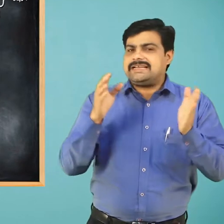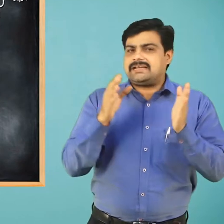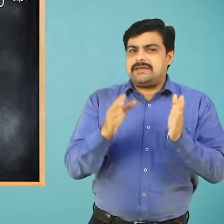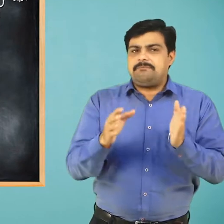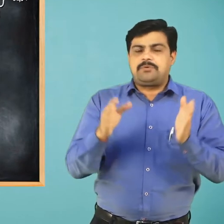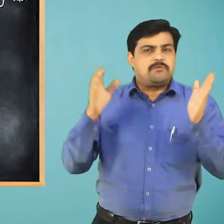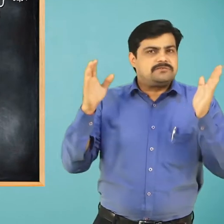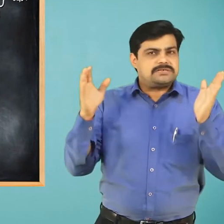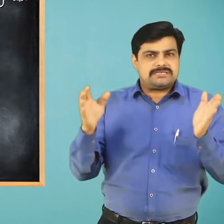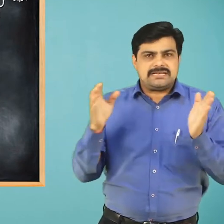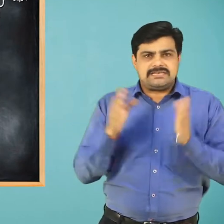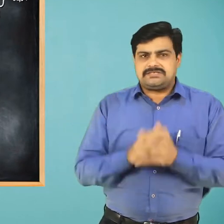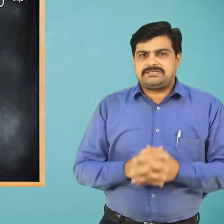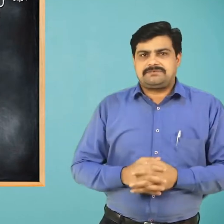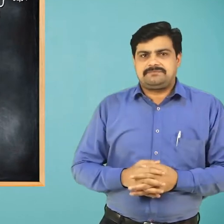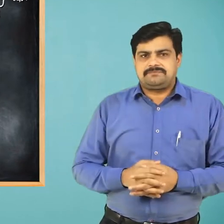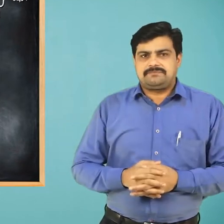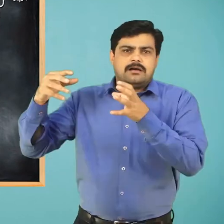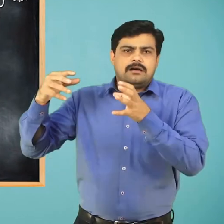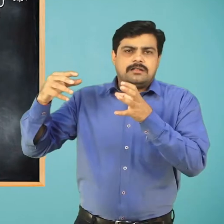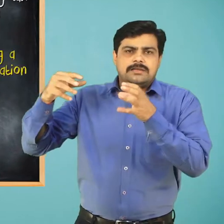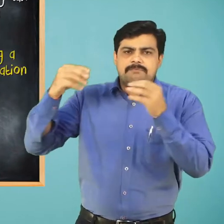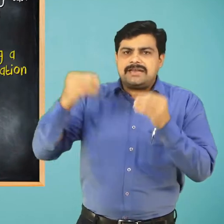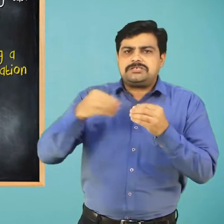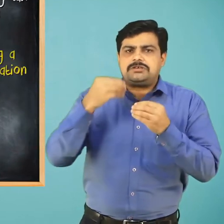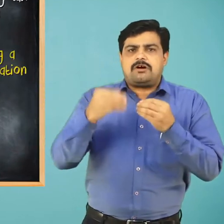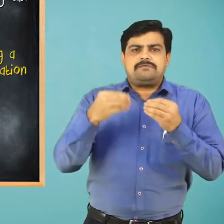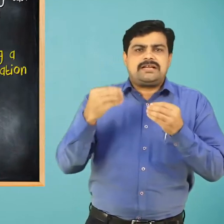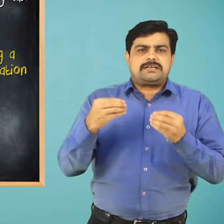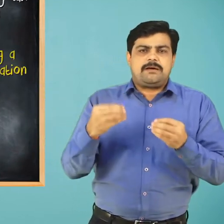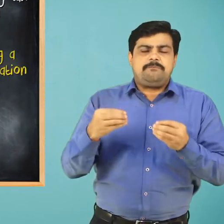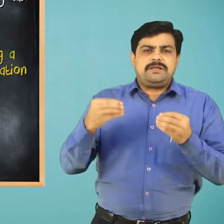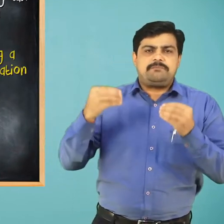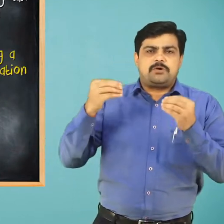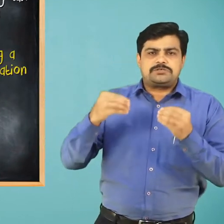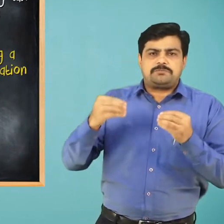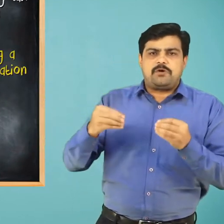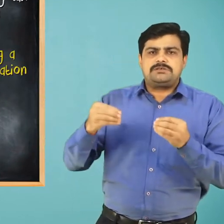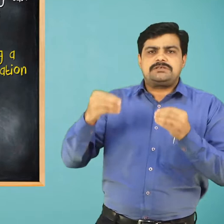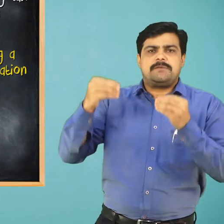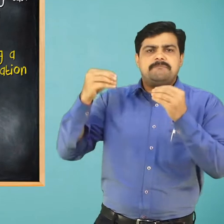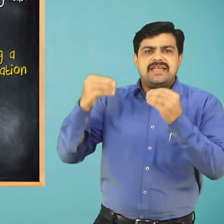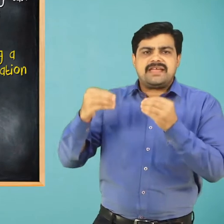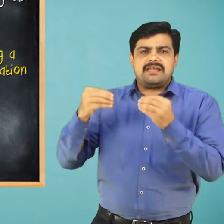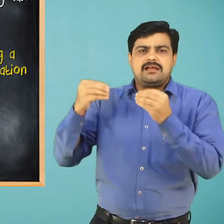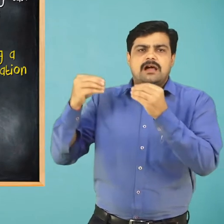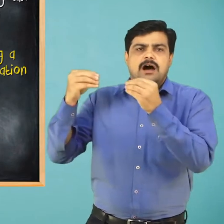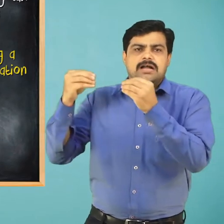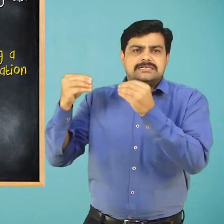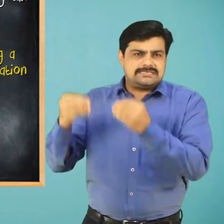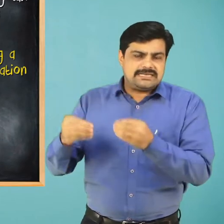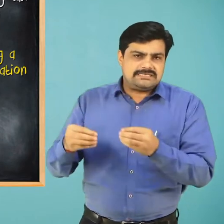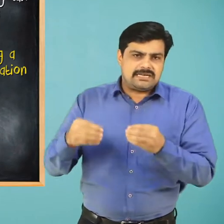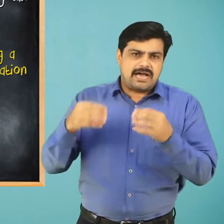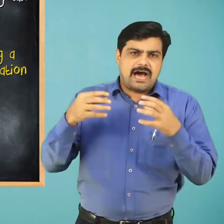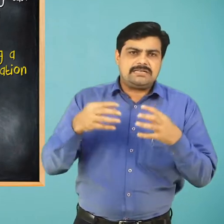the improved sentence. The manager of that company postponed making a decision